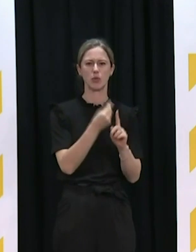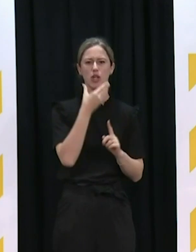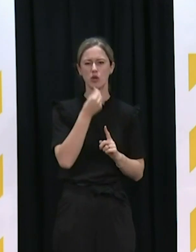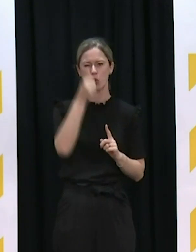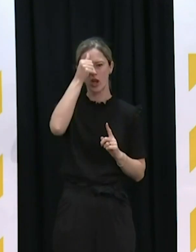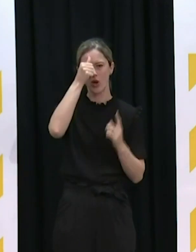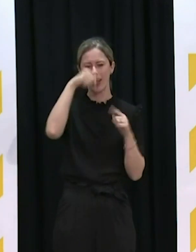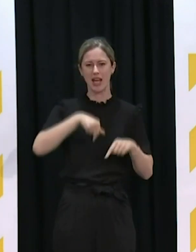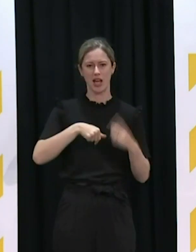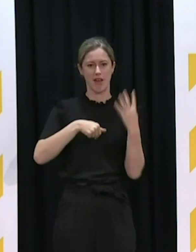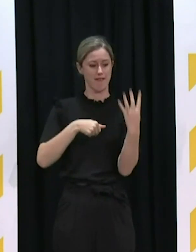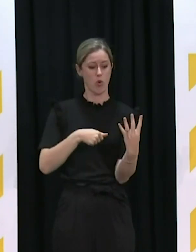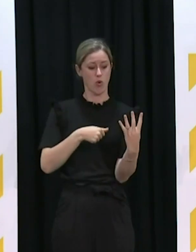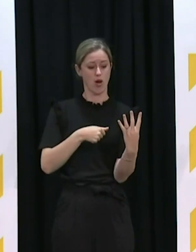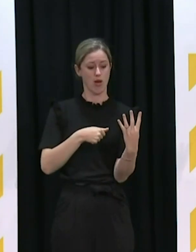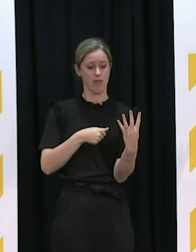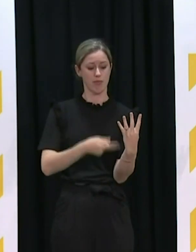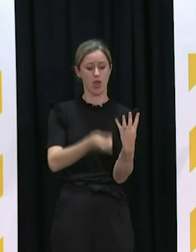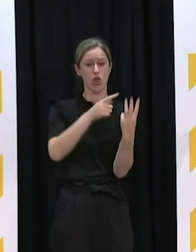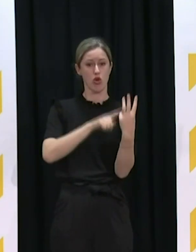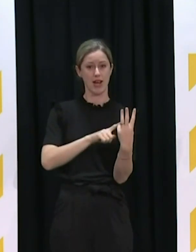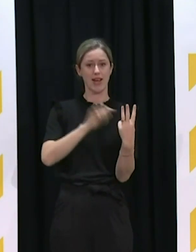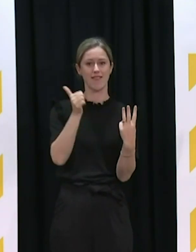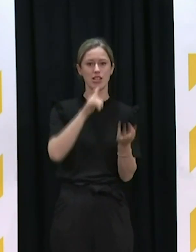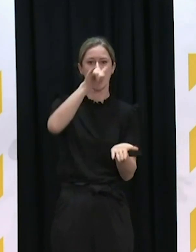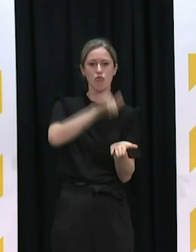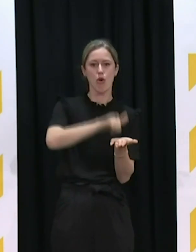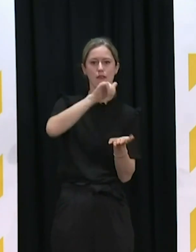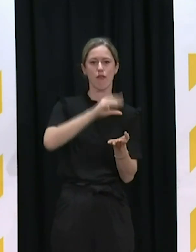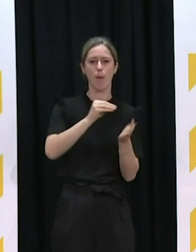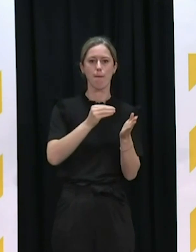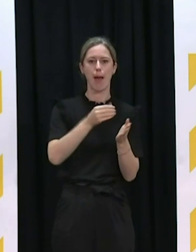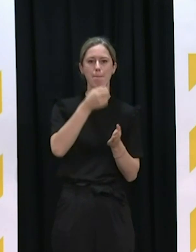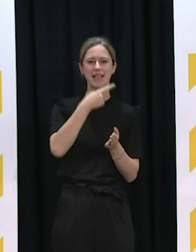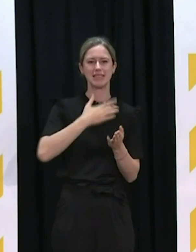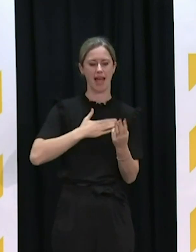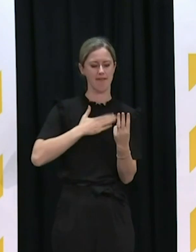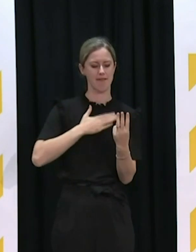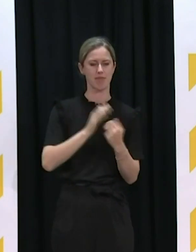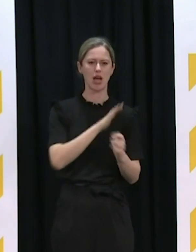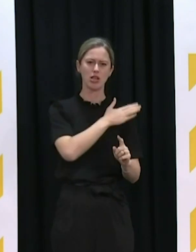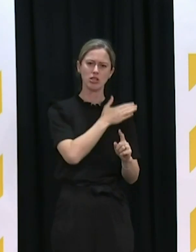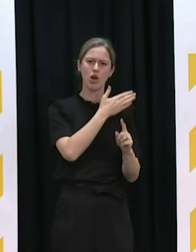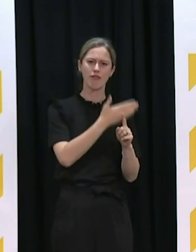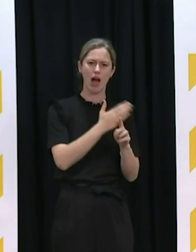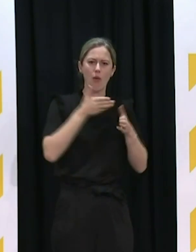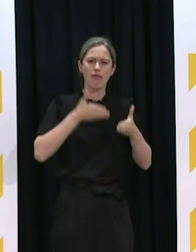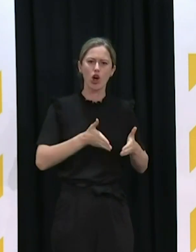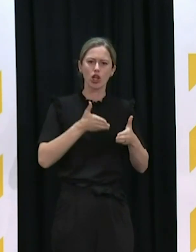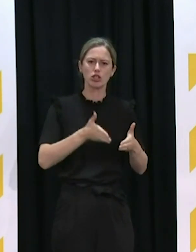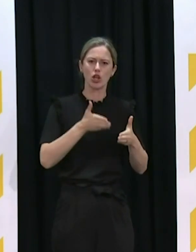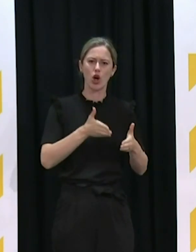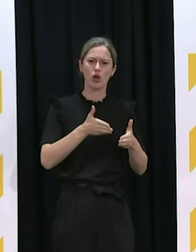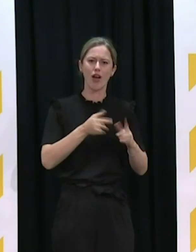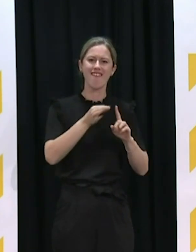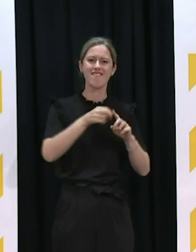our portfolio, 3 of which have had provisional approval from MedSafe. To date, our program has focused on